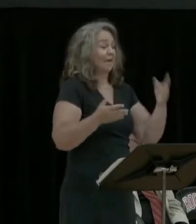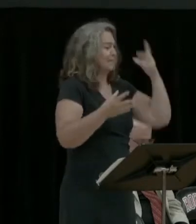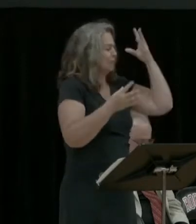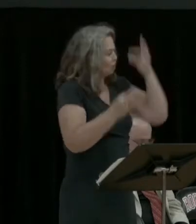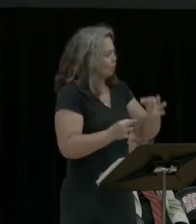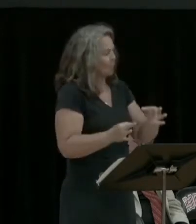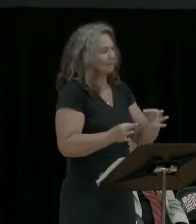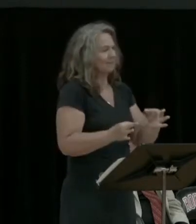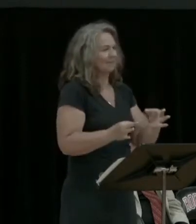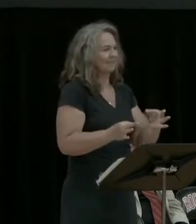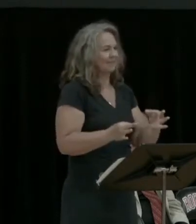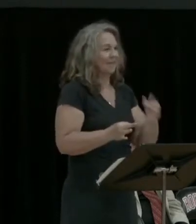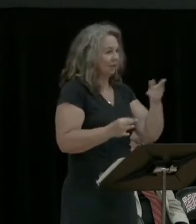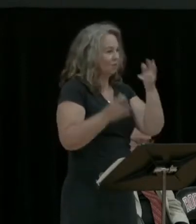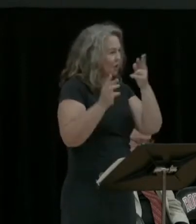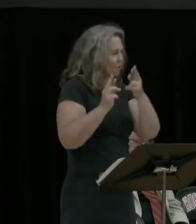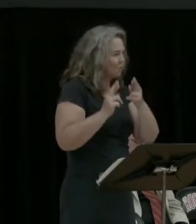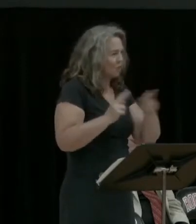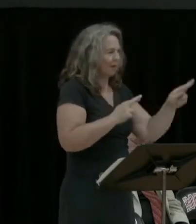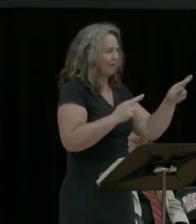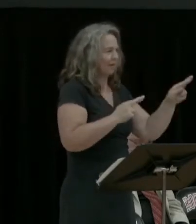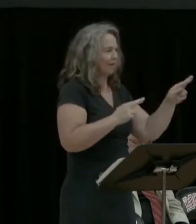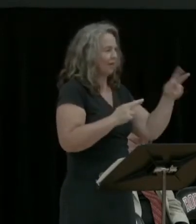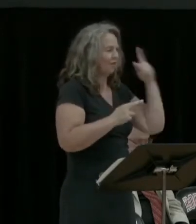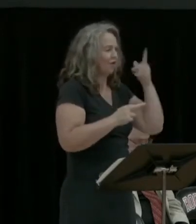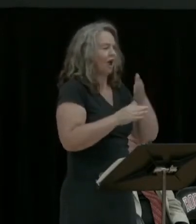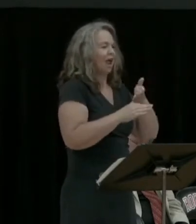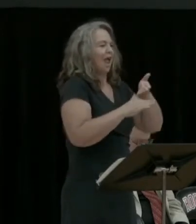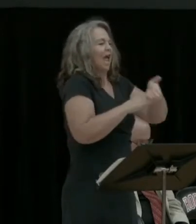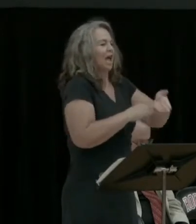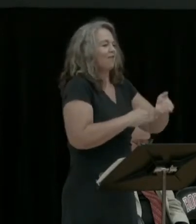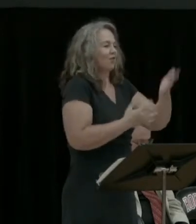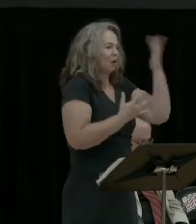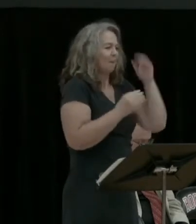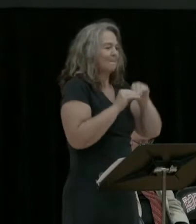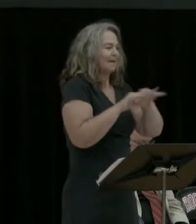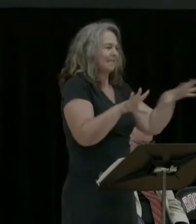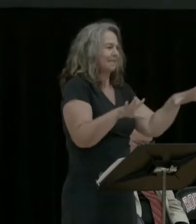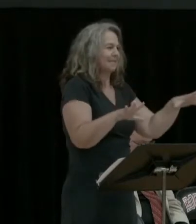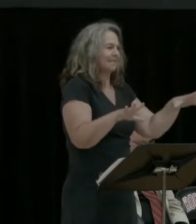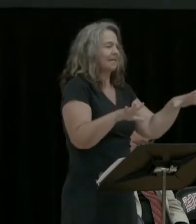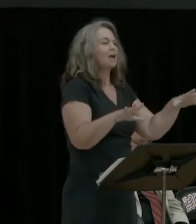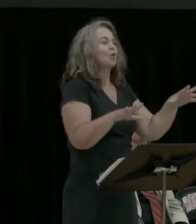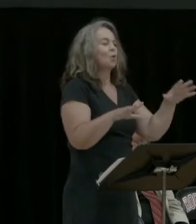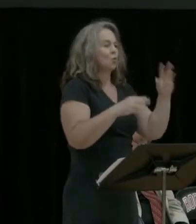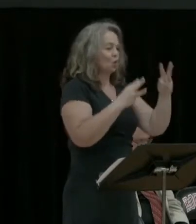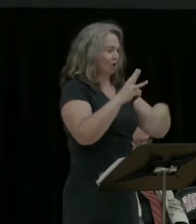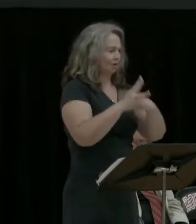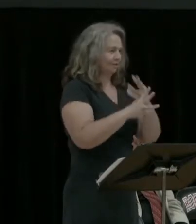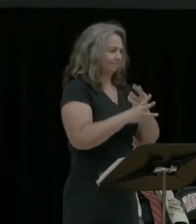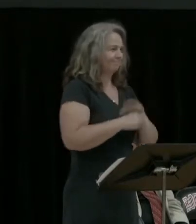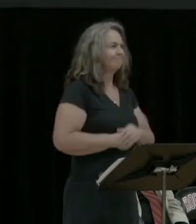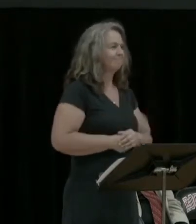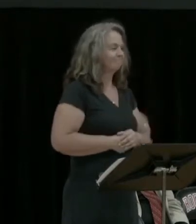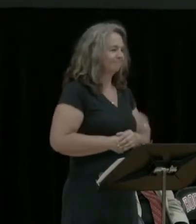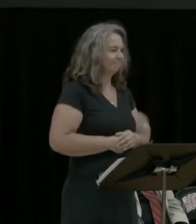ever, and ready for a post-pandemic, post-high school world. And that